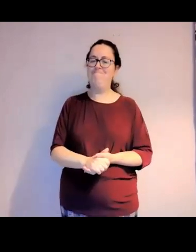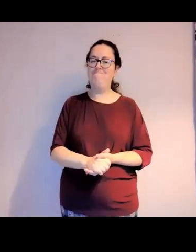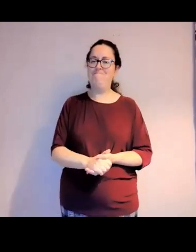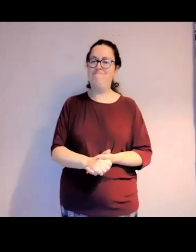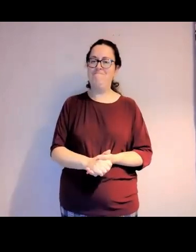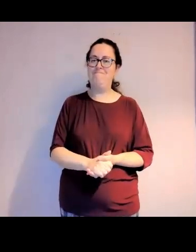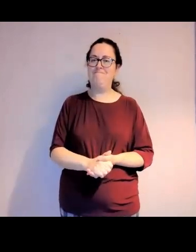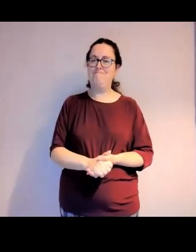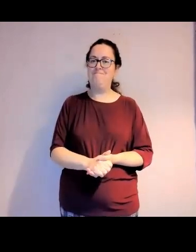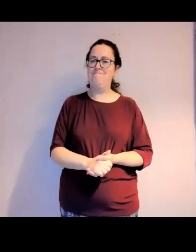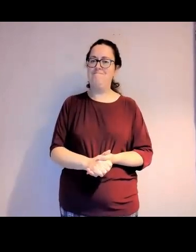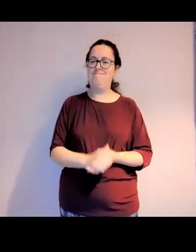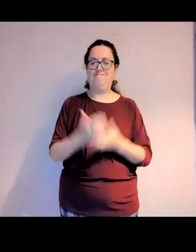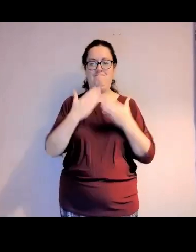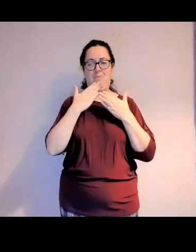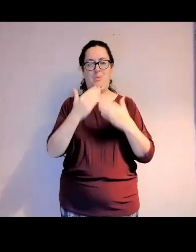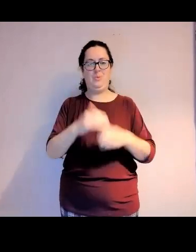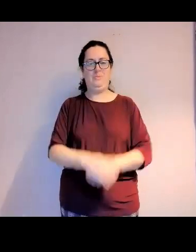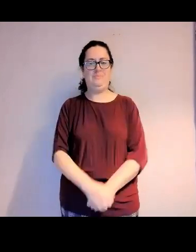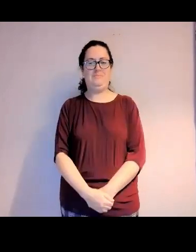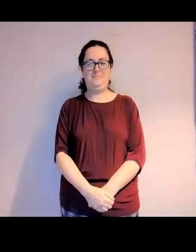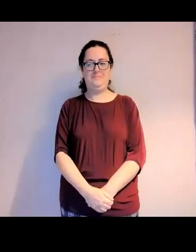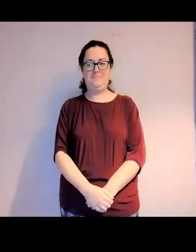Thank you.